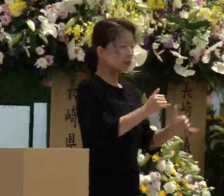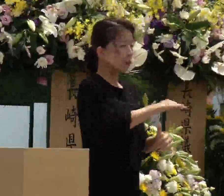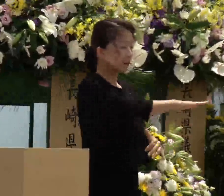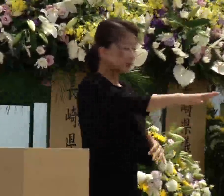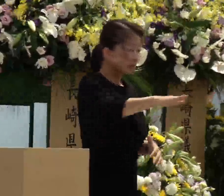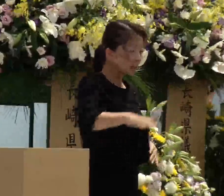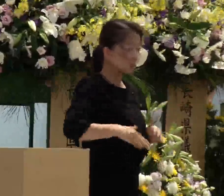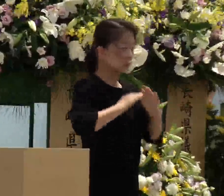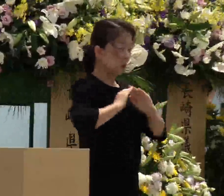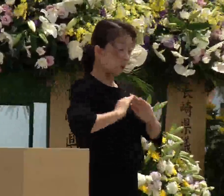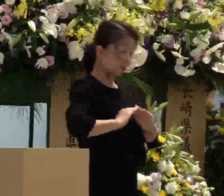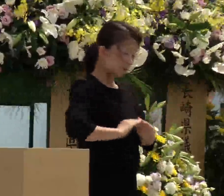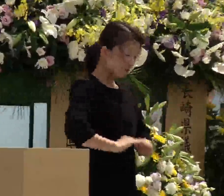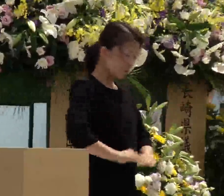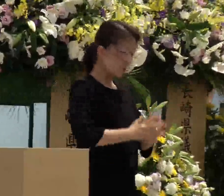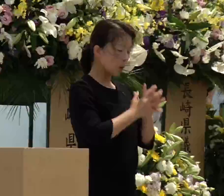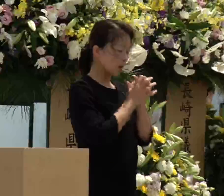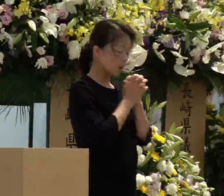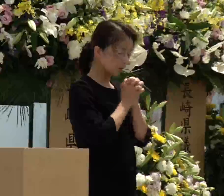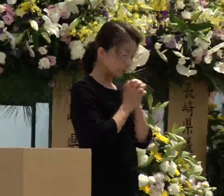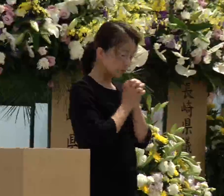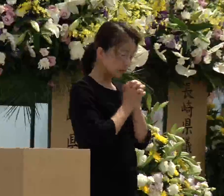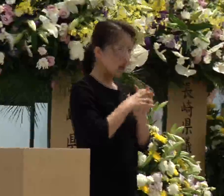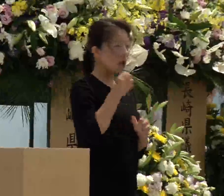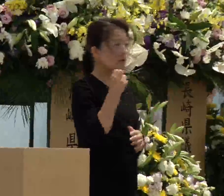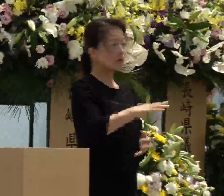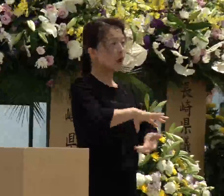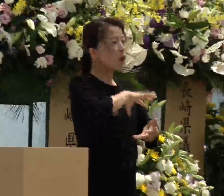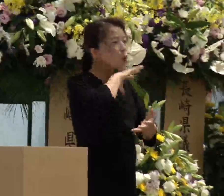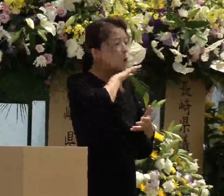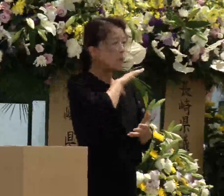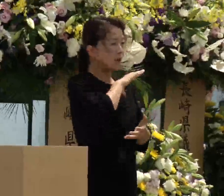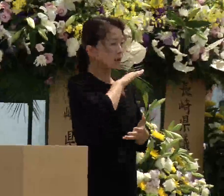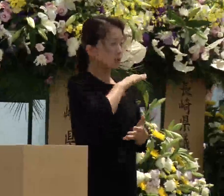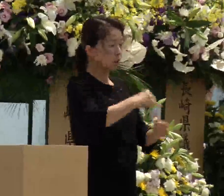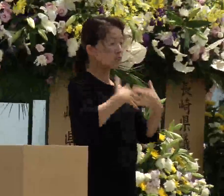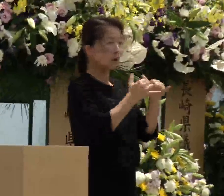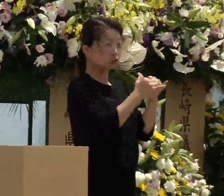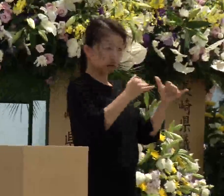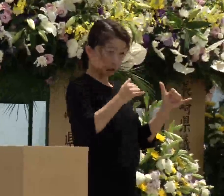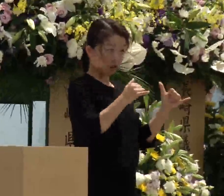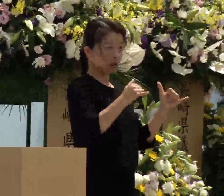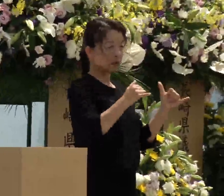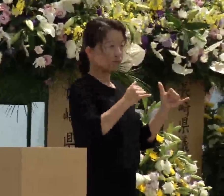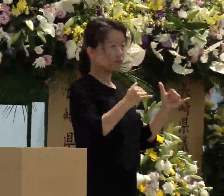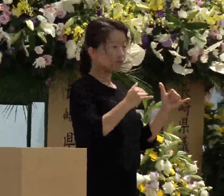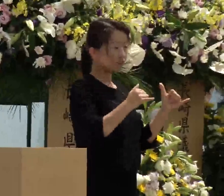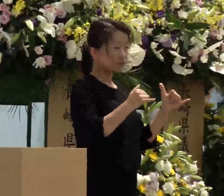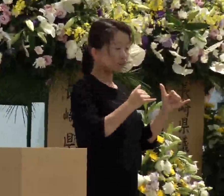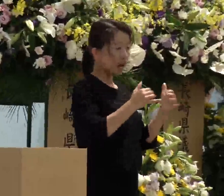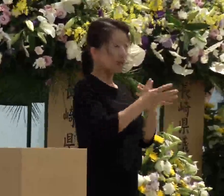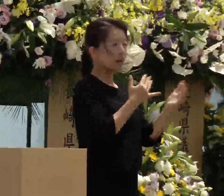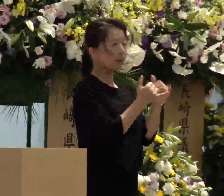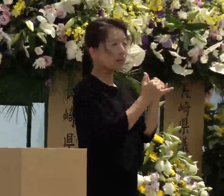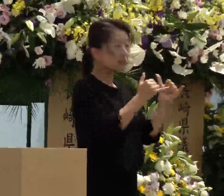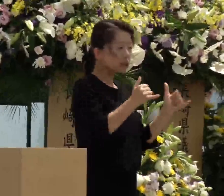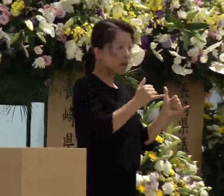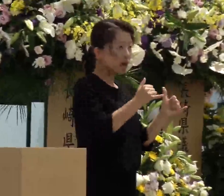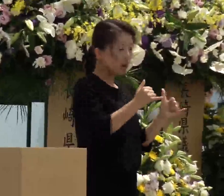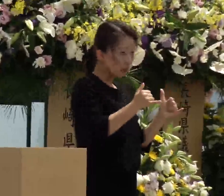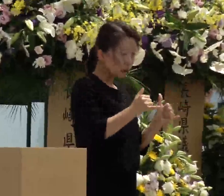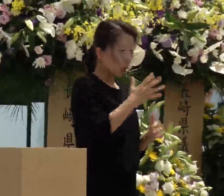third time. I hereby offer my words of prayers to the deceased victims of the atomic bombing, wishing